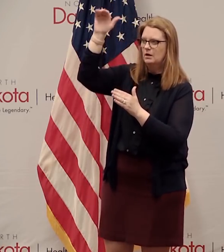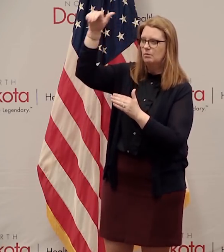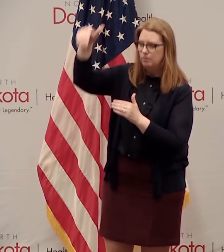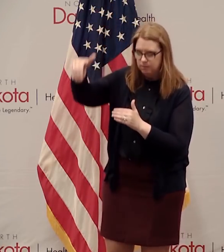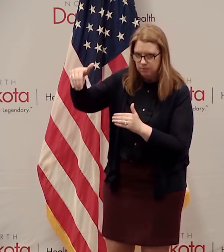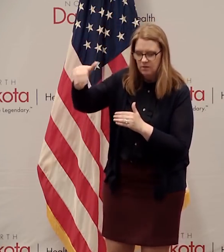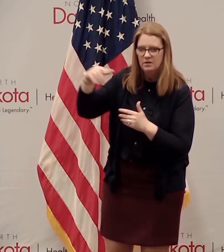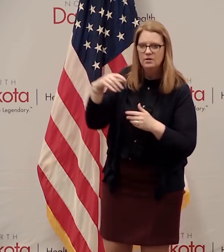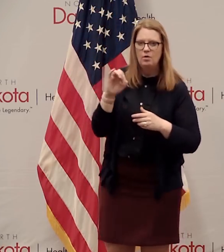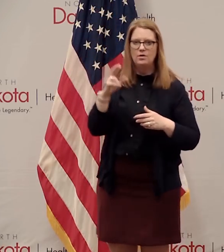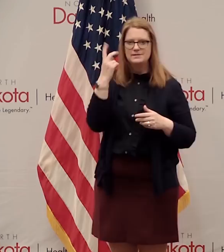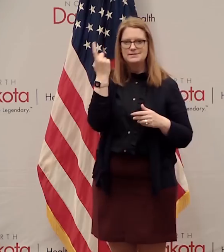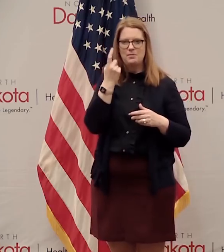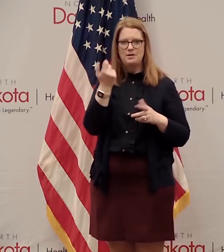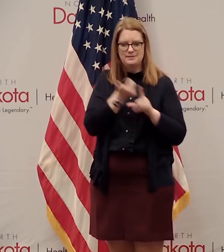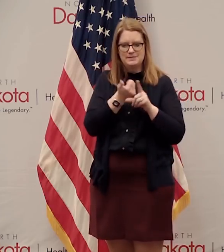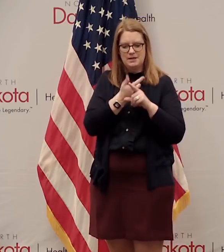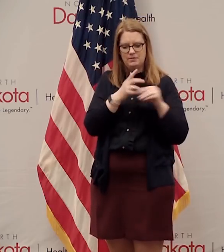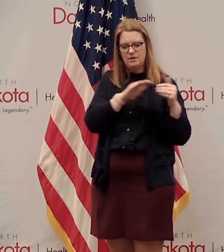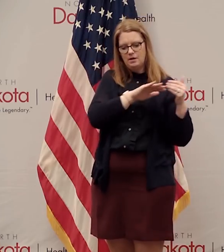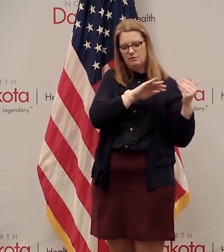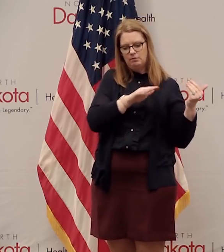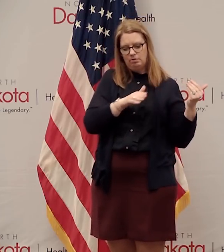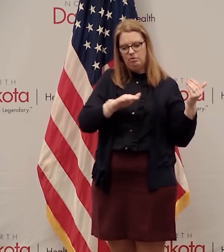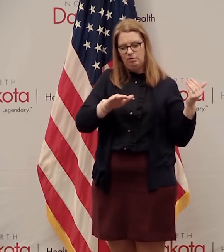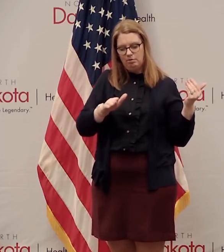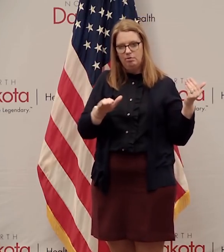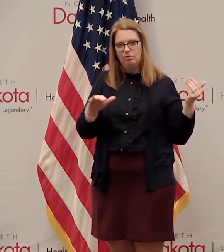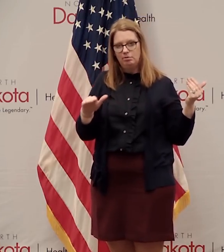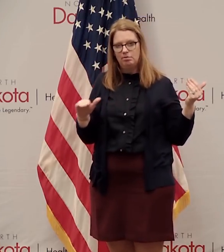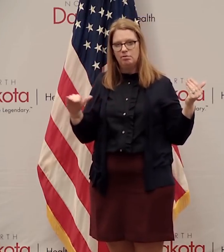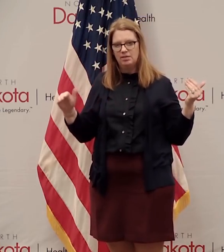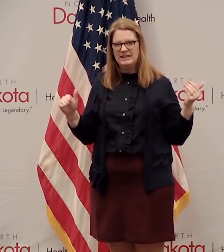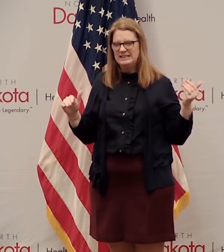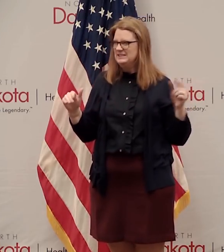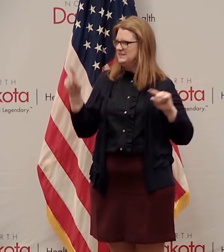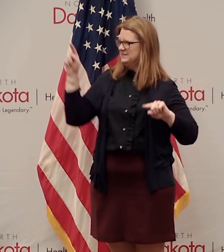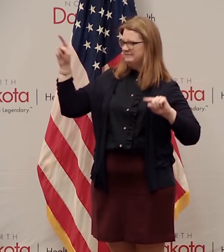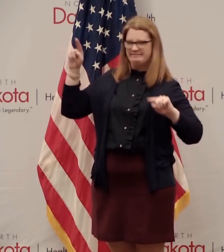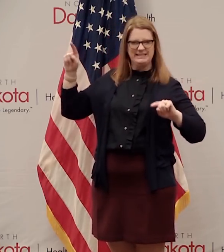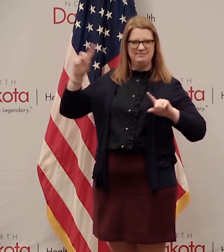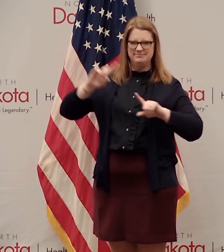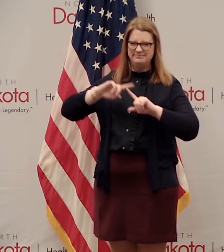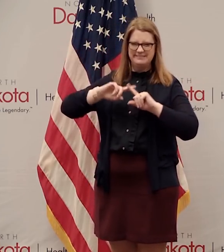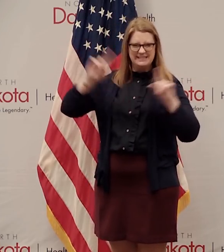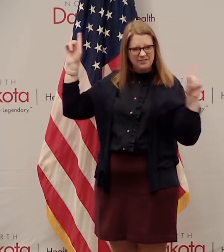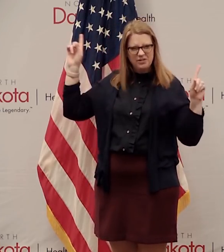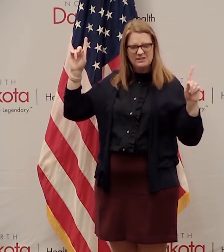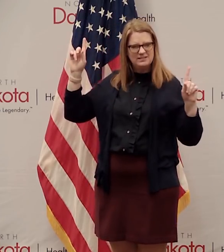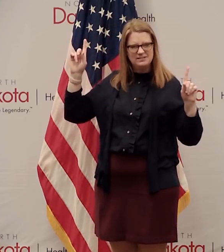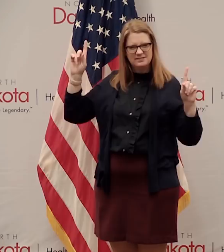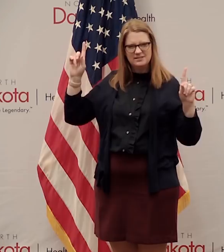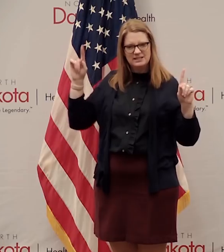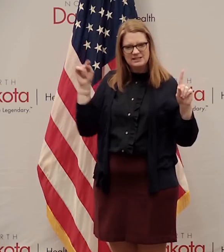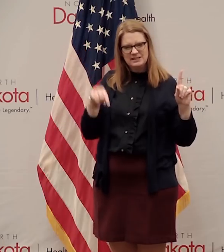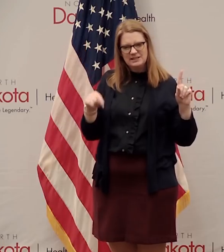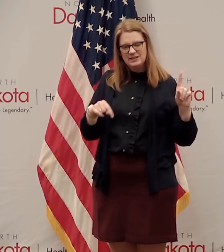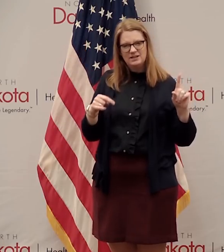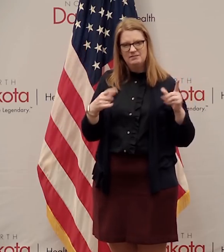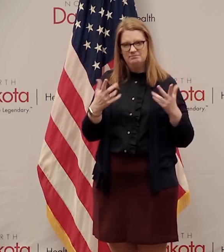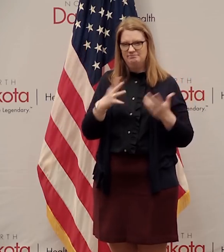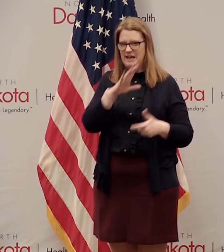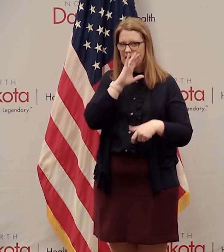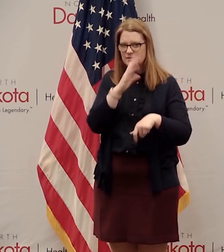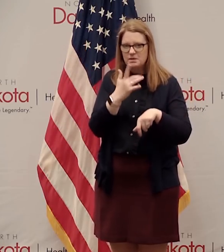very flat the whole time and you're kind of bouncing along the bottom. The trends may not indicate as much. So, and again, we've got so much hospital